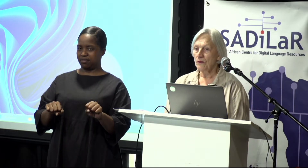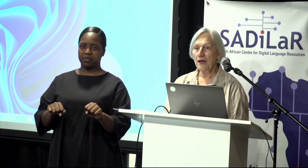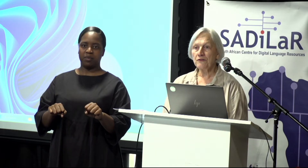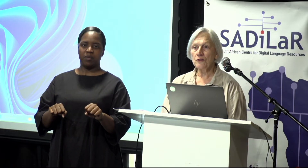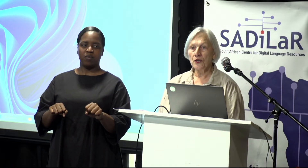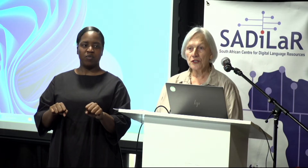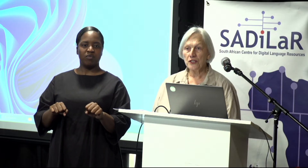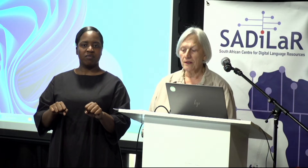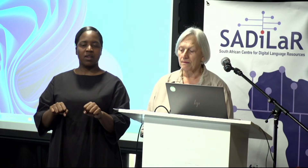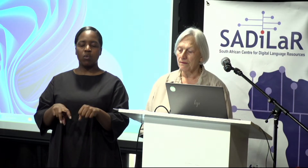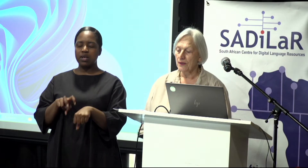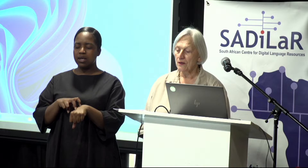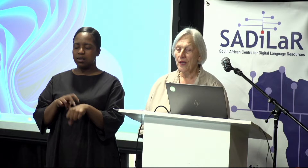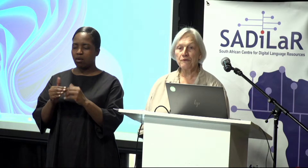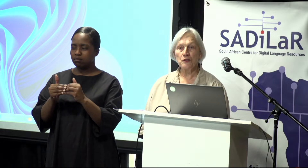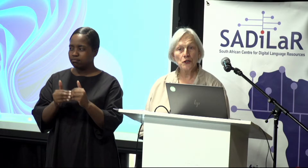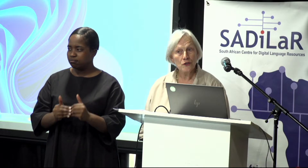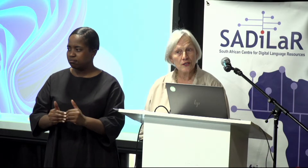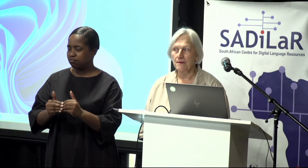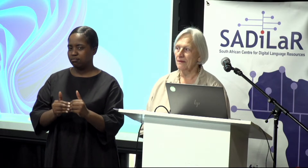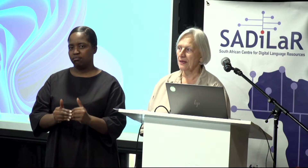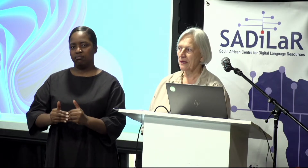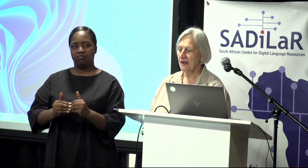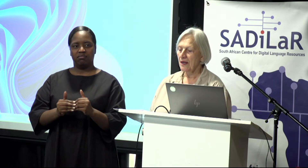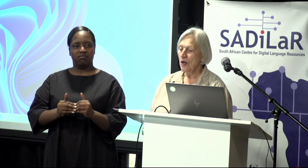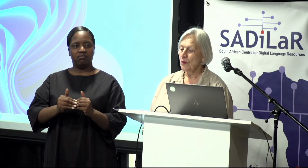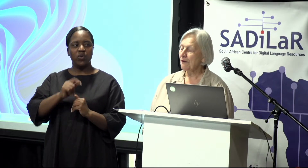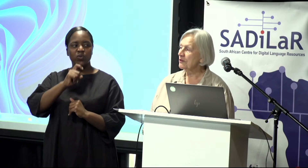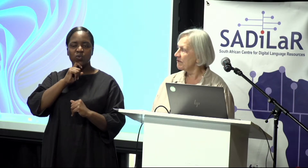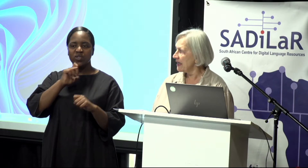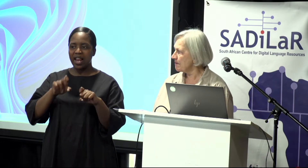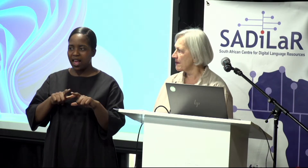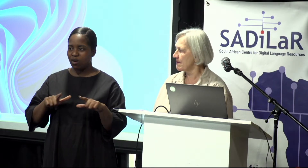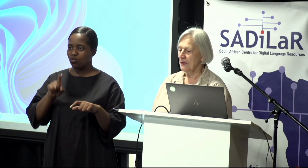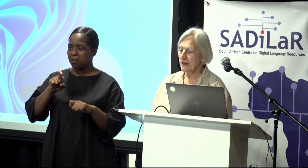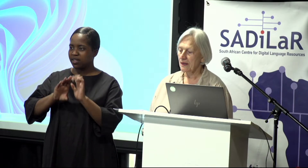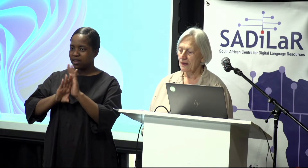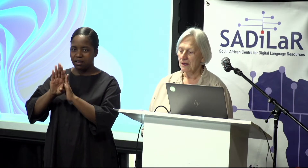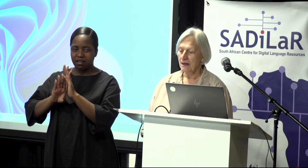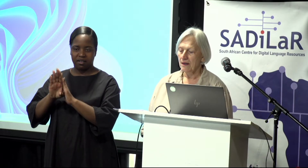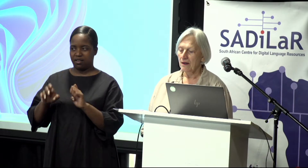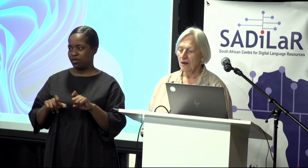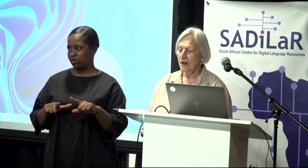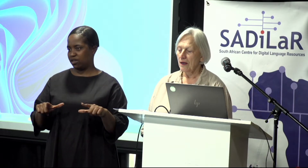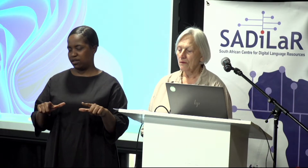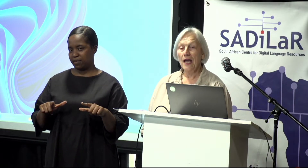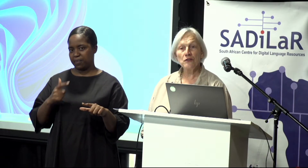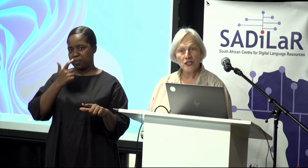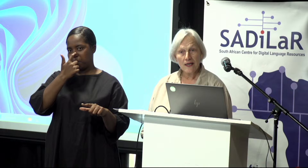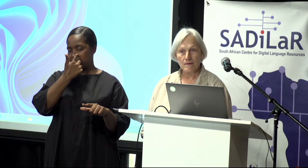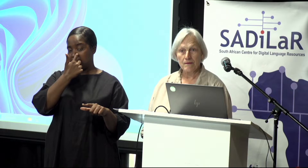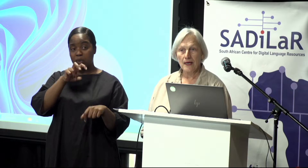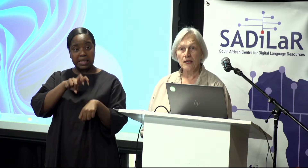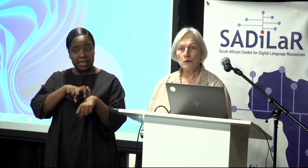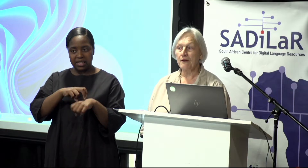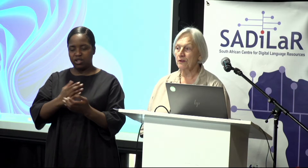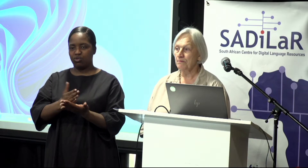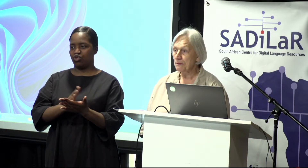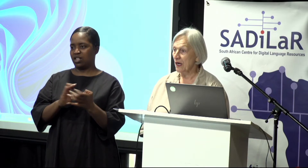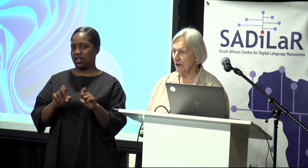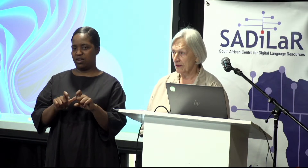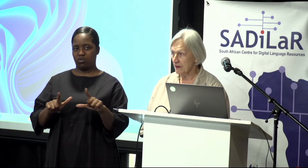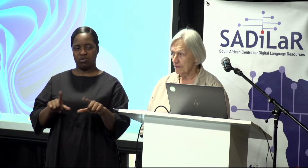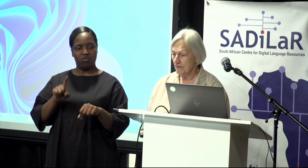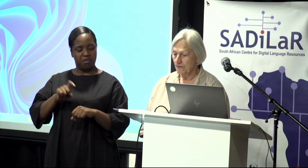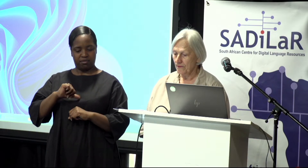them, we have to use them, we have to develop them, we have to share them, and we have to